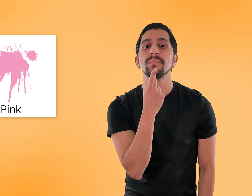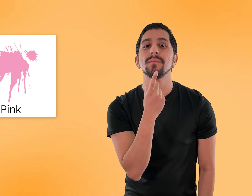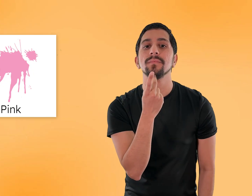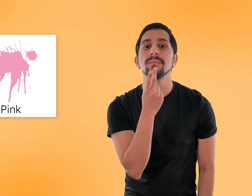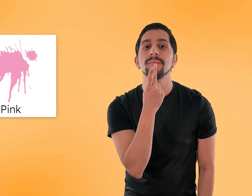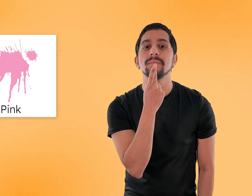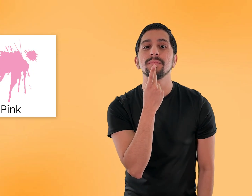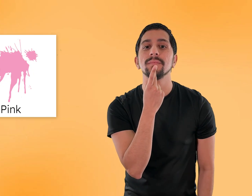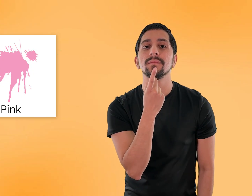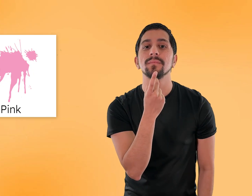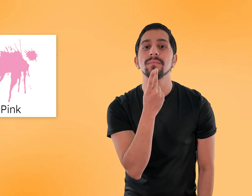Pink.